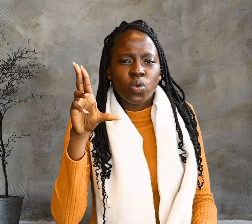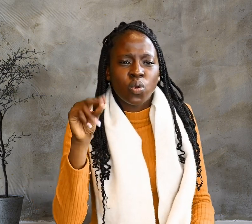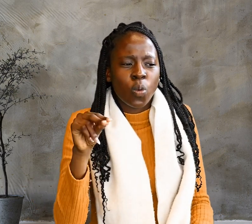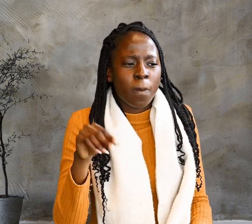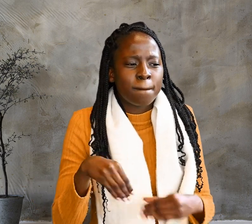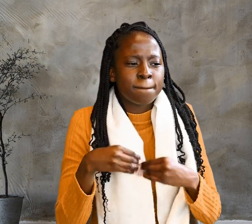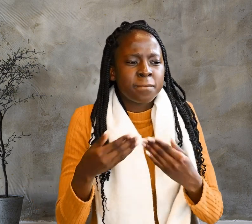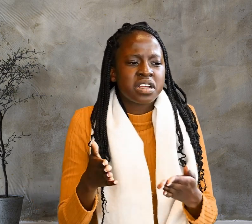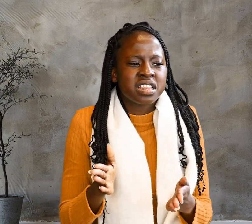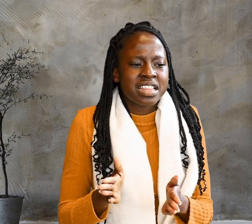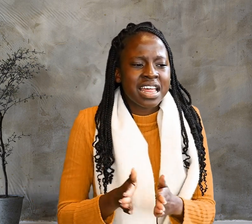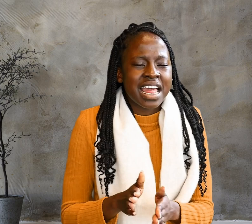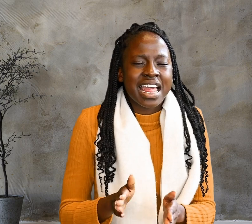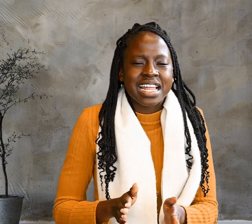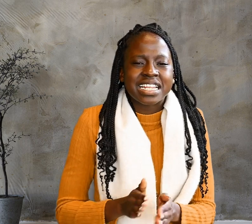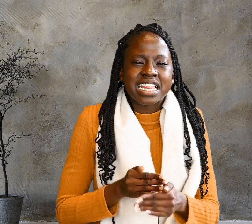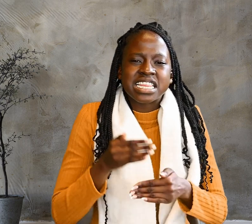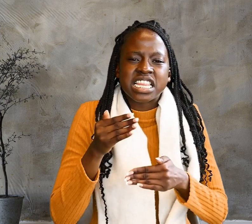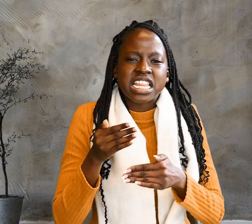while you will see me.